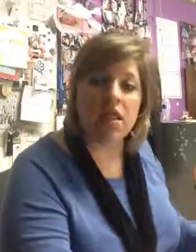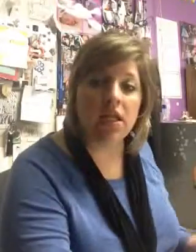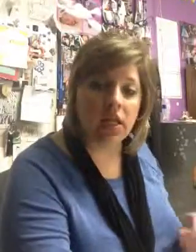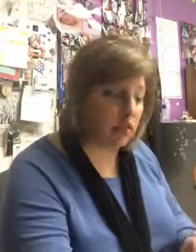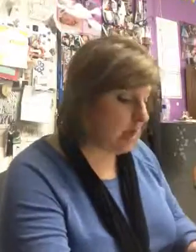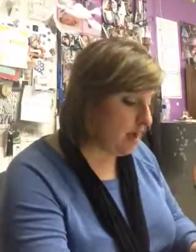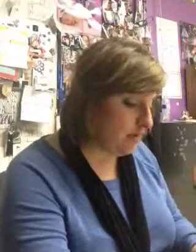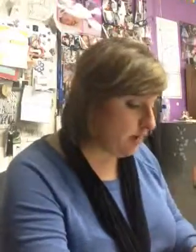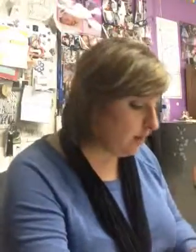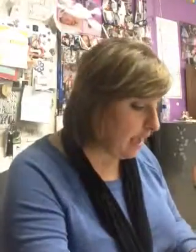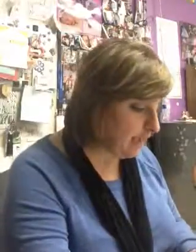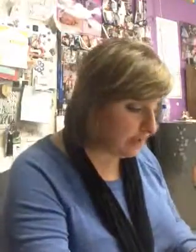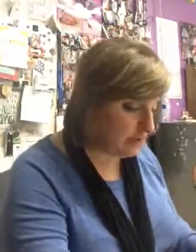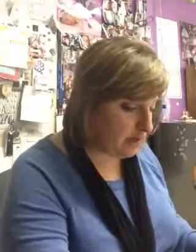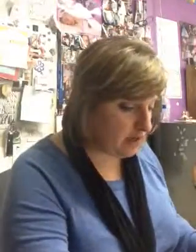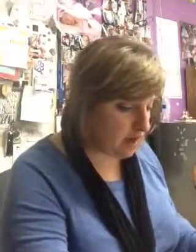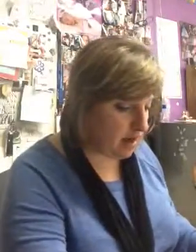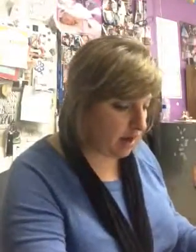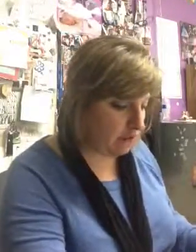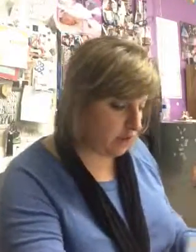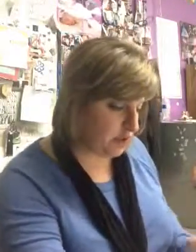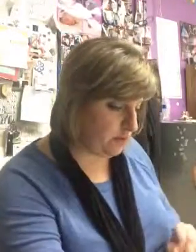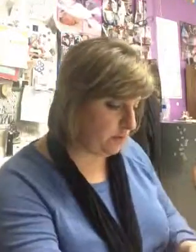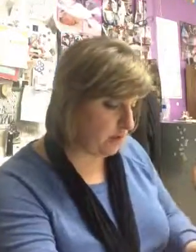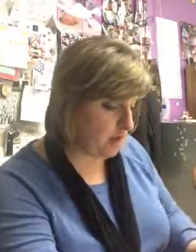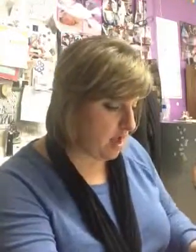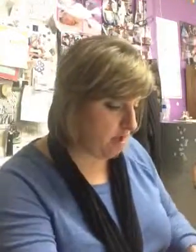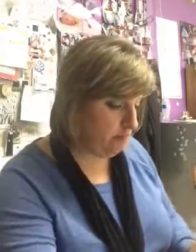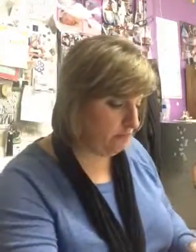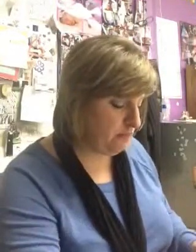then lastly, I want to do